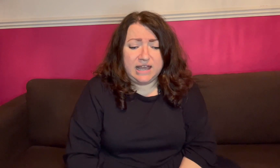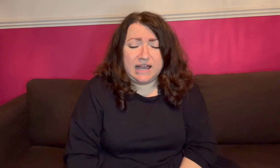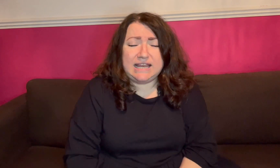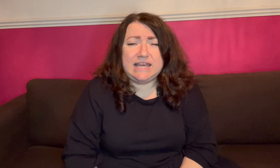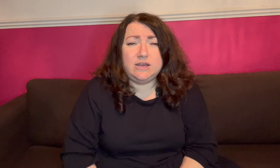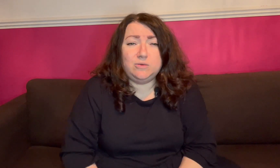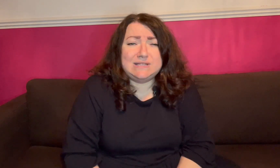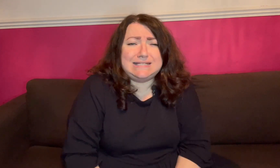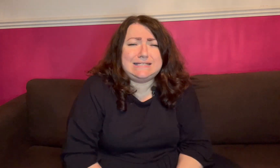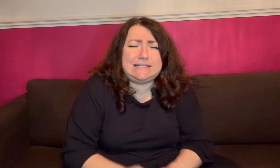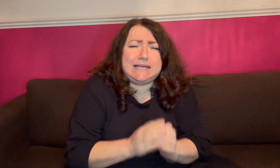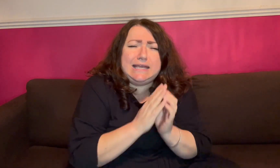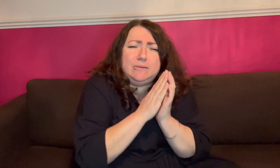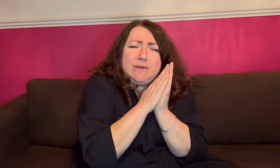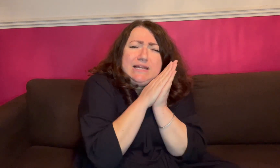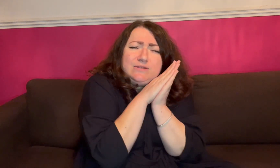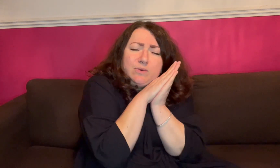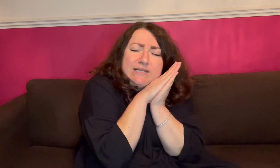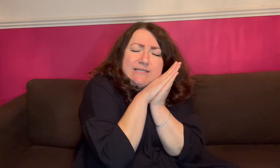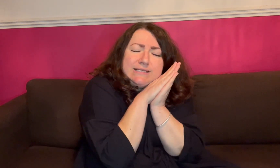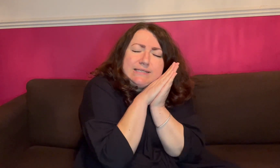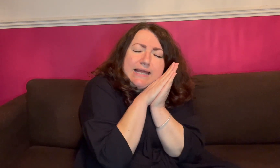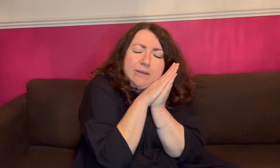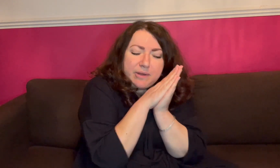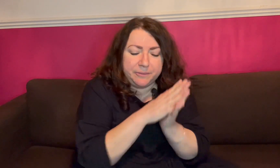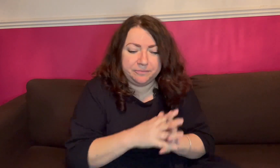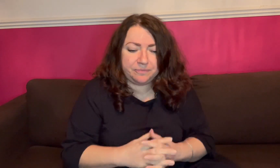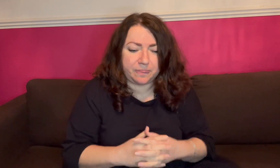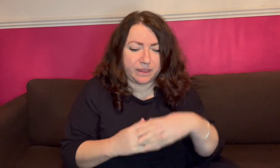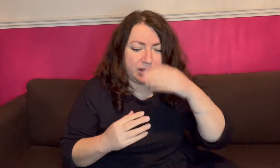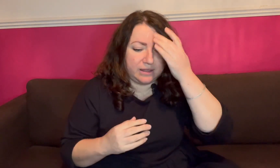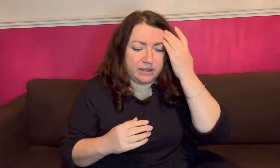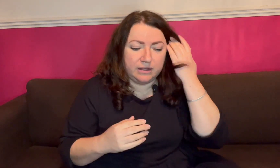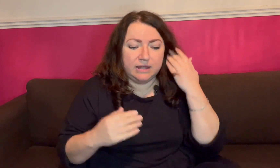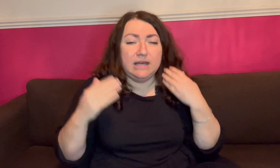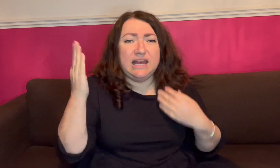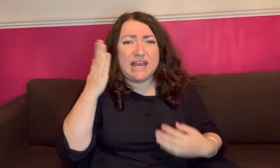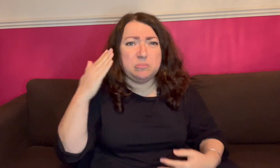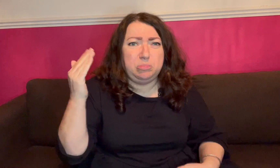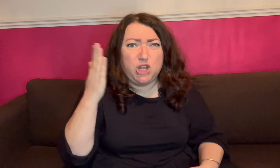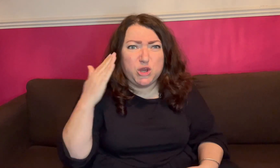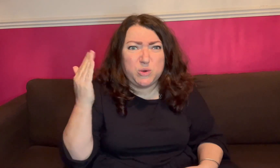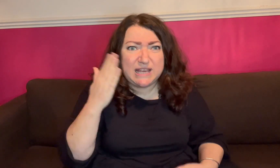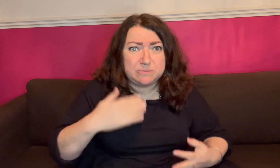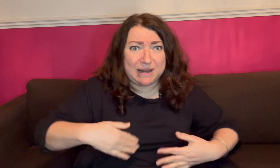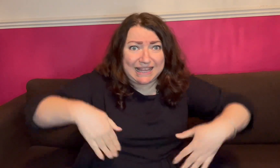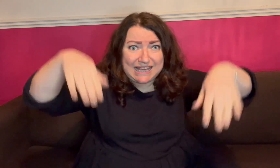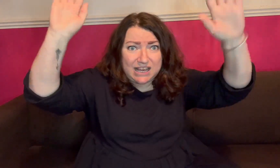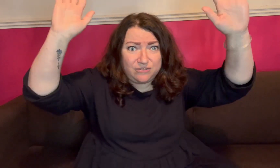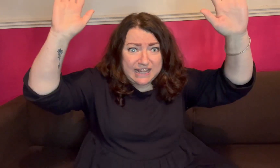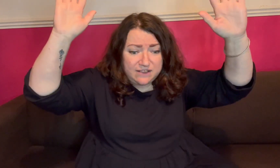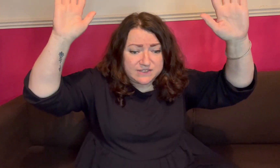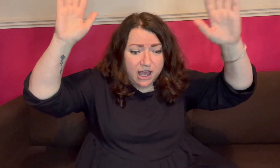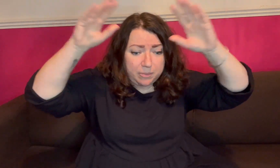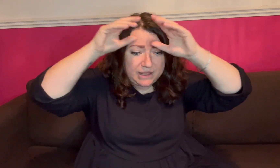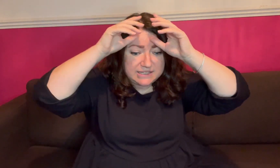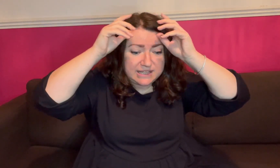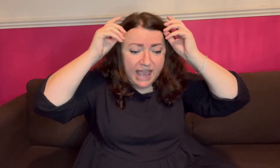And he was deep in his winter sleep. It blew his blanket of leaves up into the